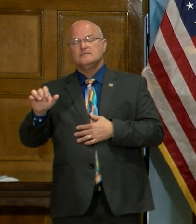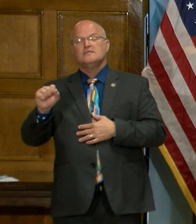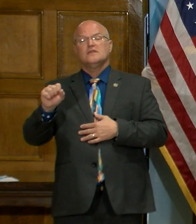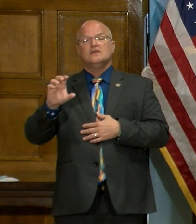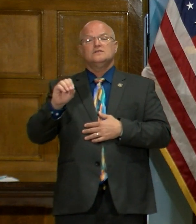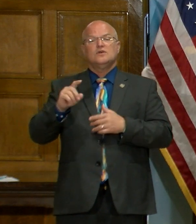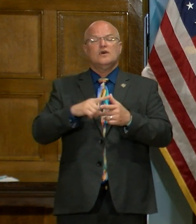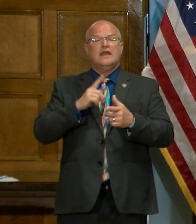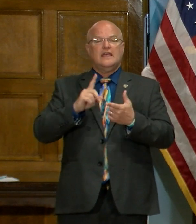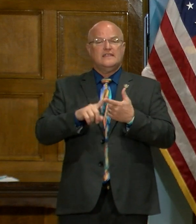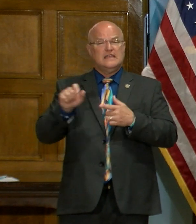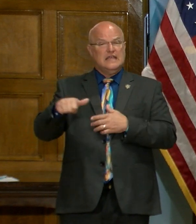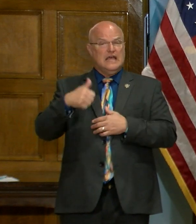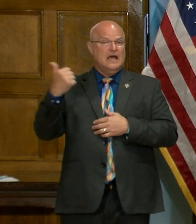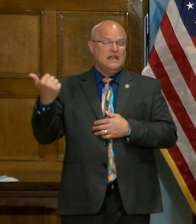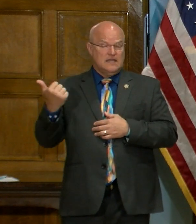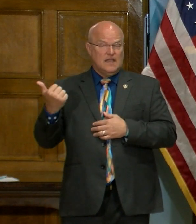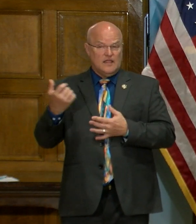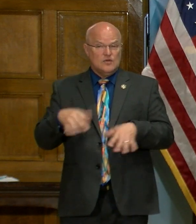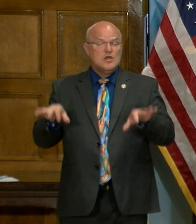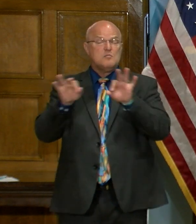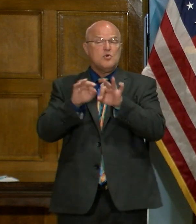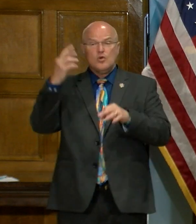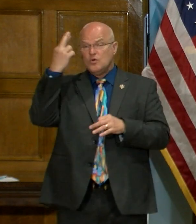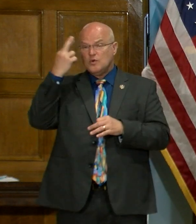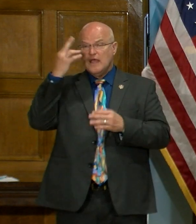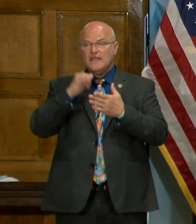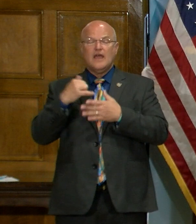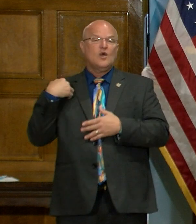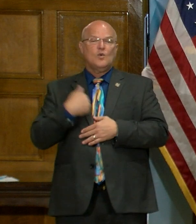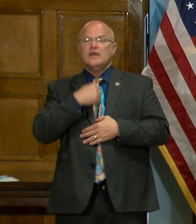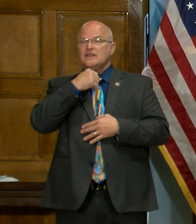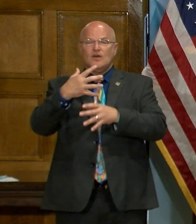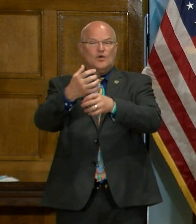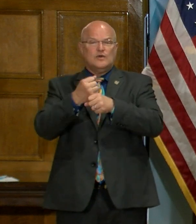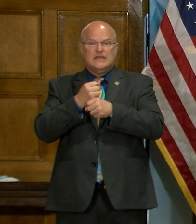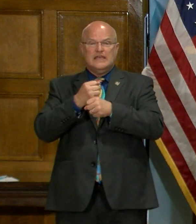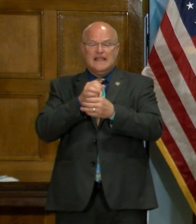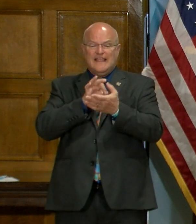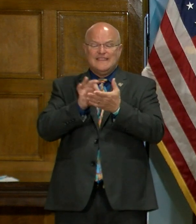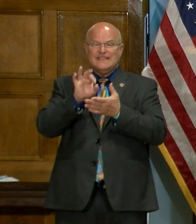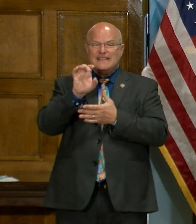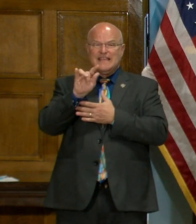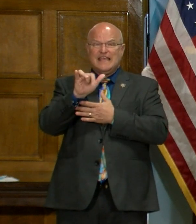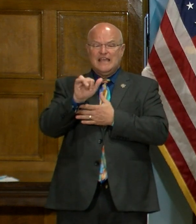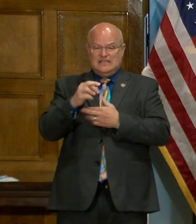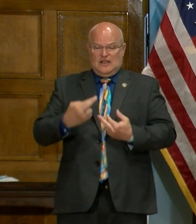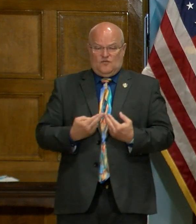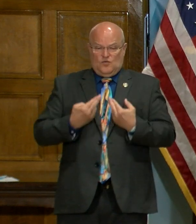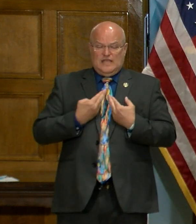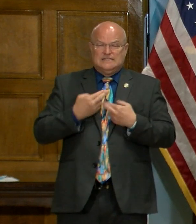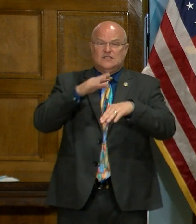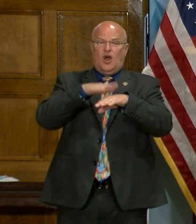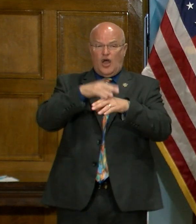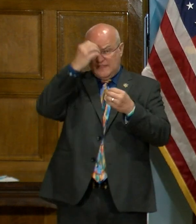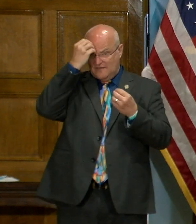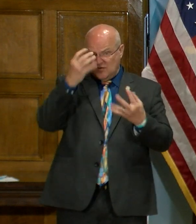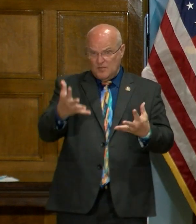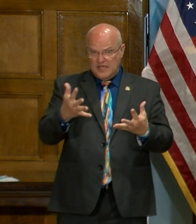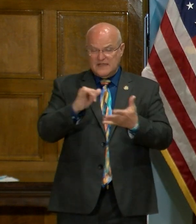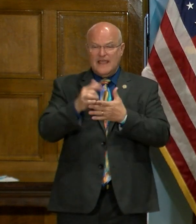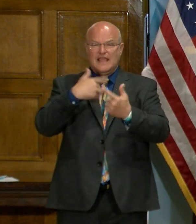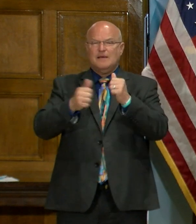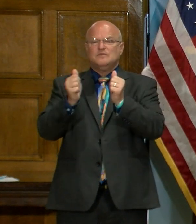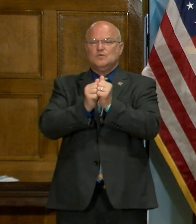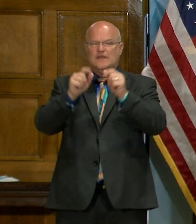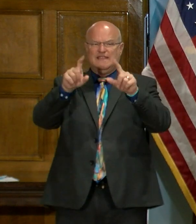county. And then another important reason is that we don't always get the county of residence on the information that